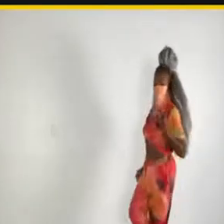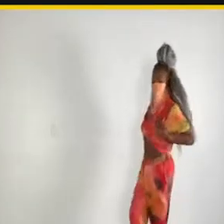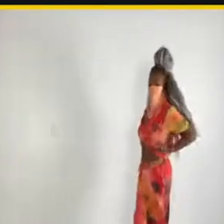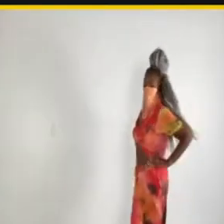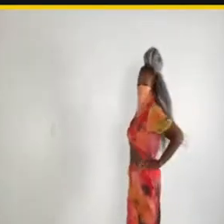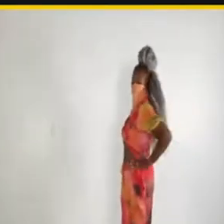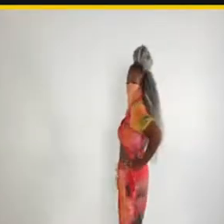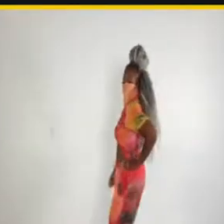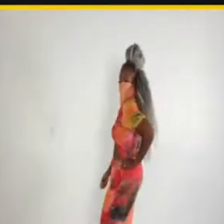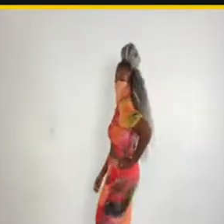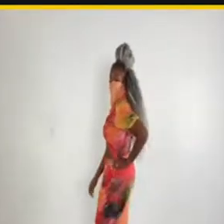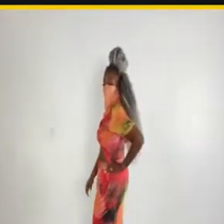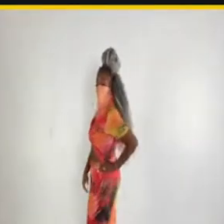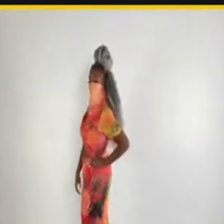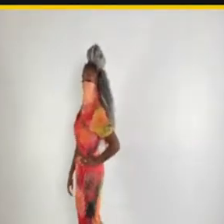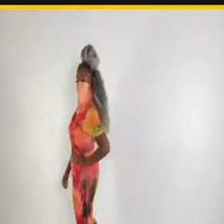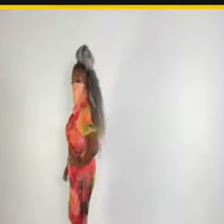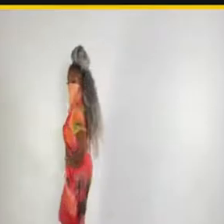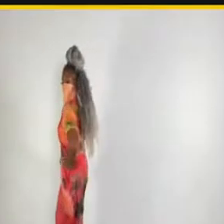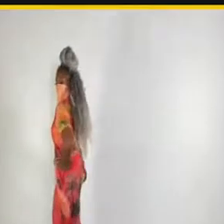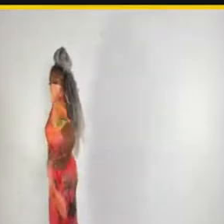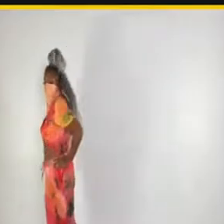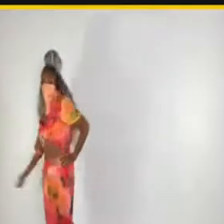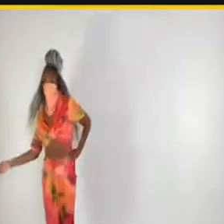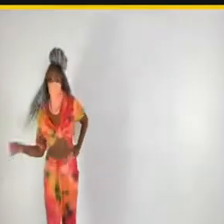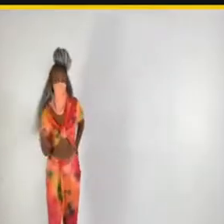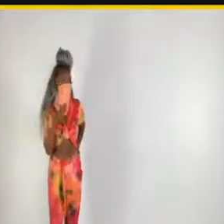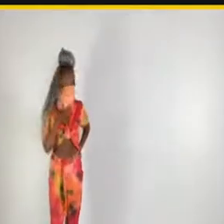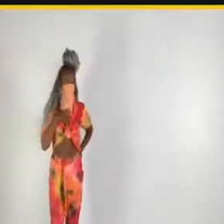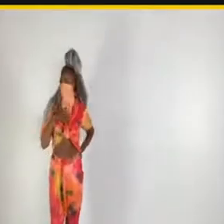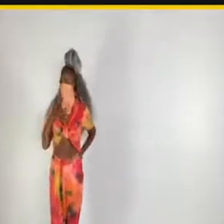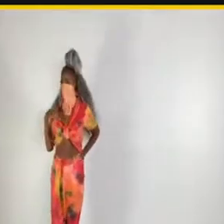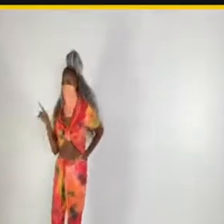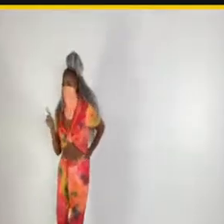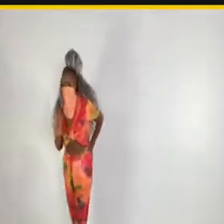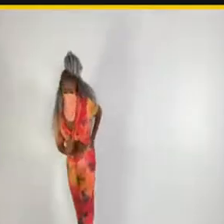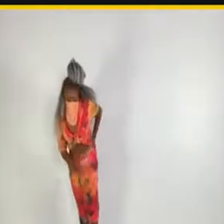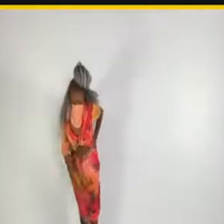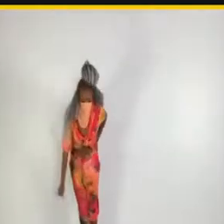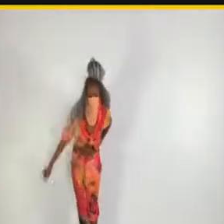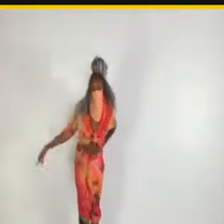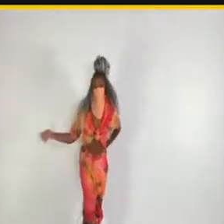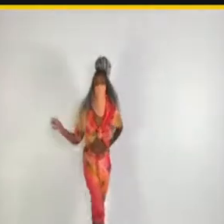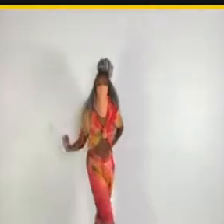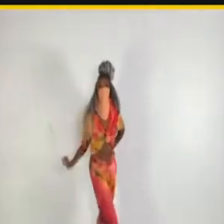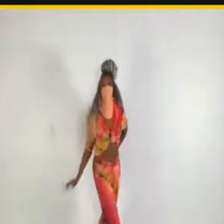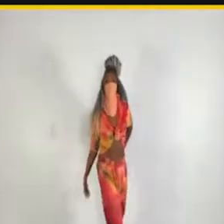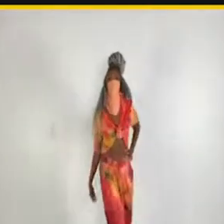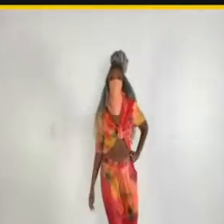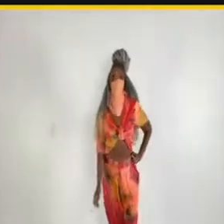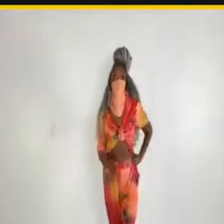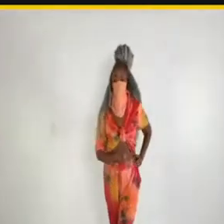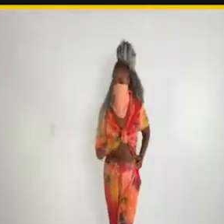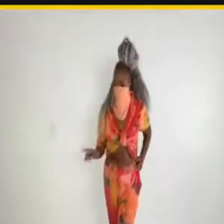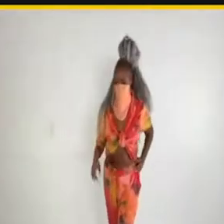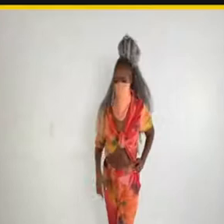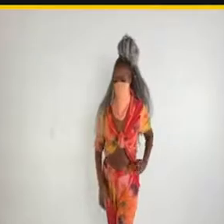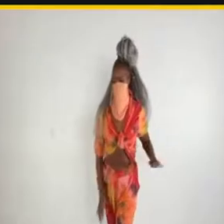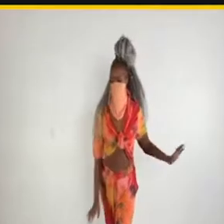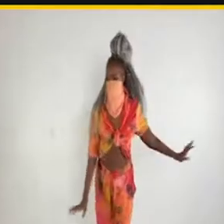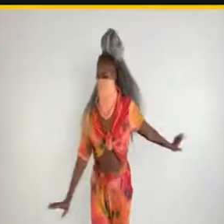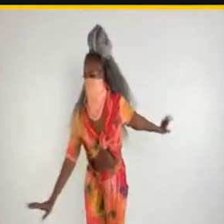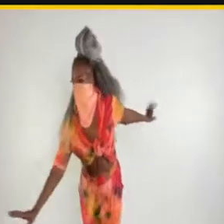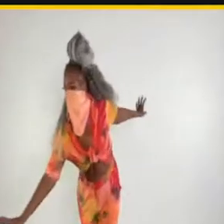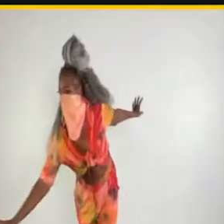wore the same tailored suit I wore the day before I drove away in my luxury car. So what was so different about this walk from